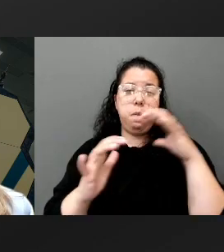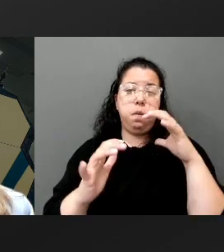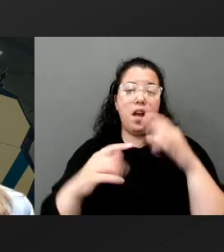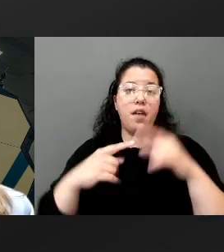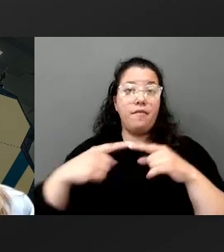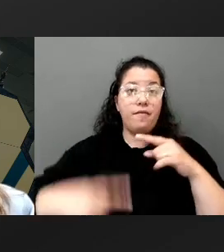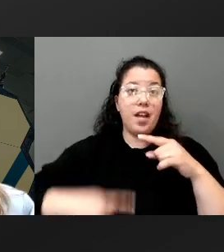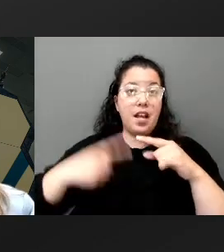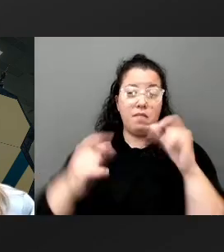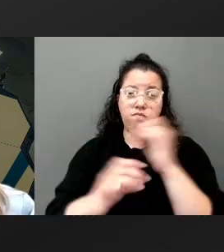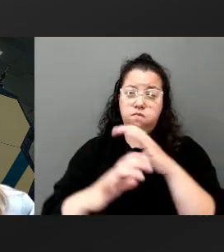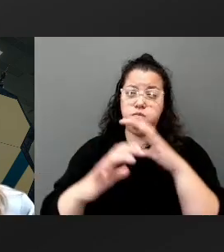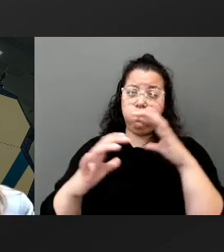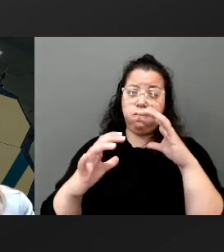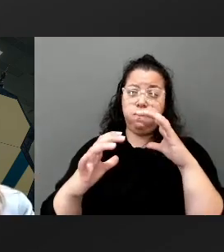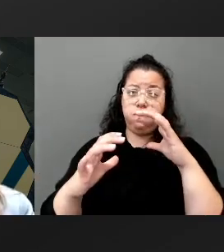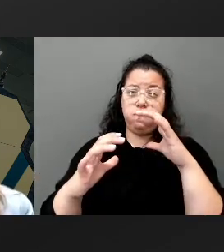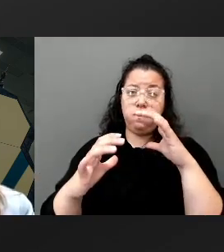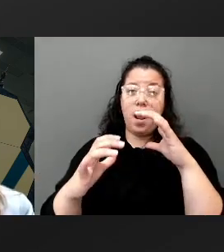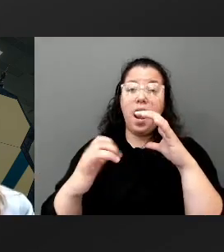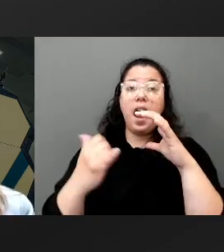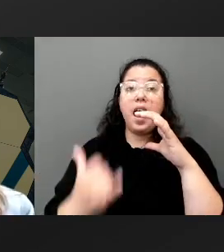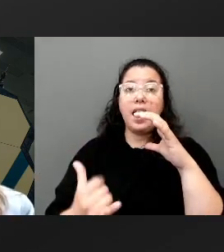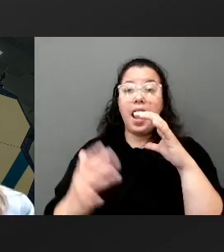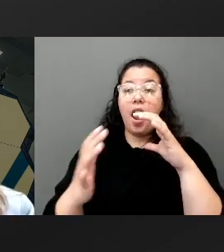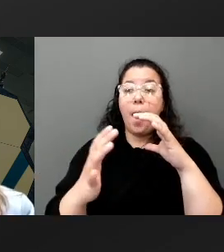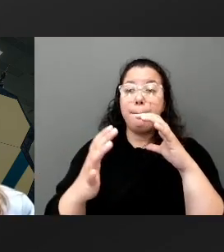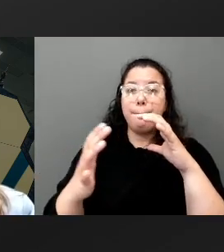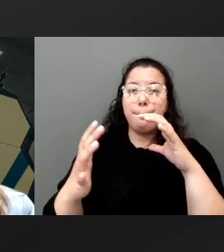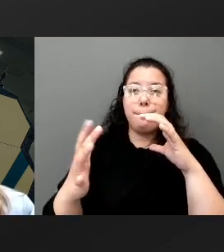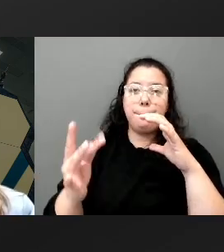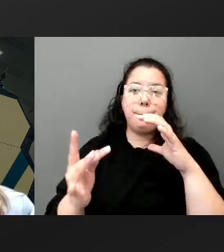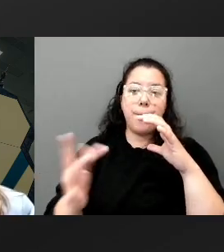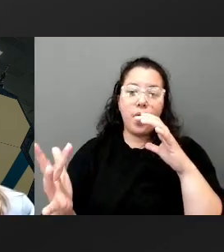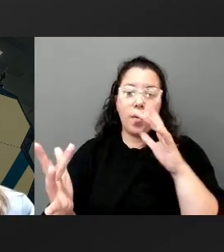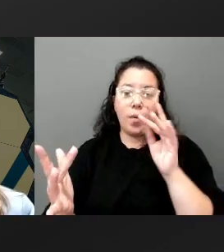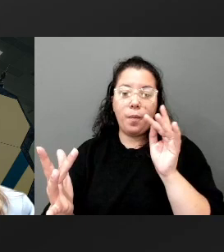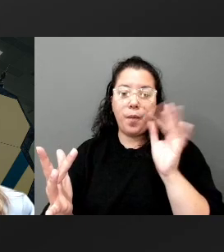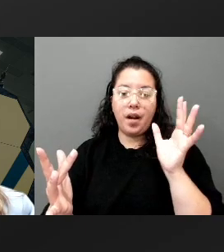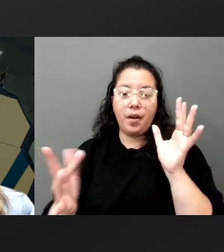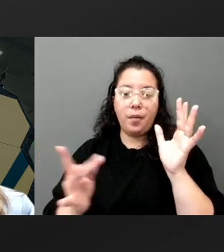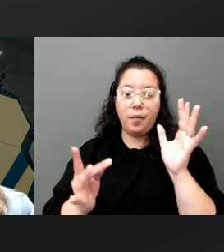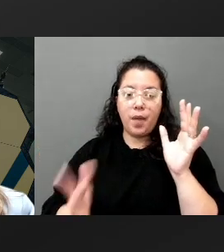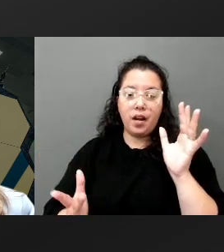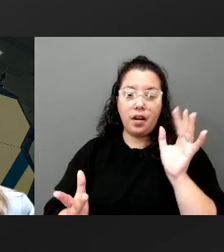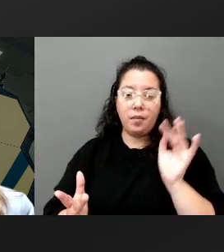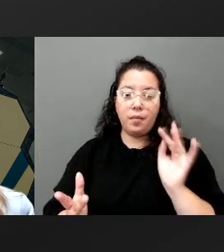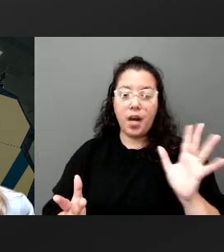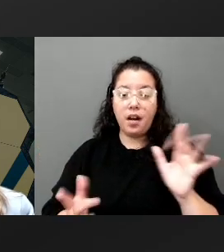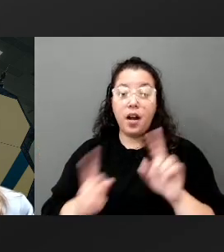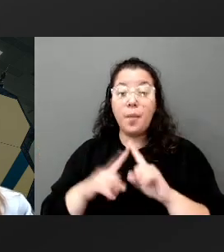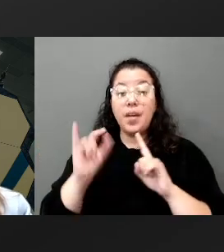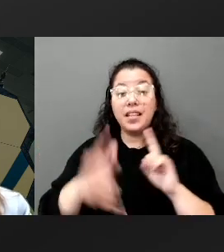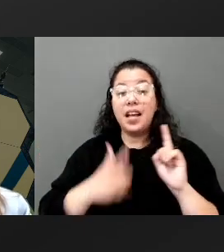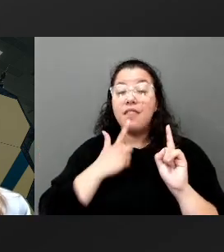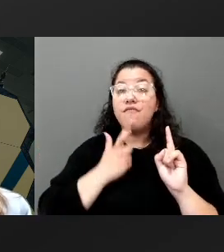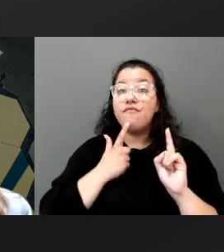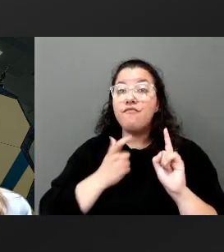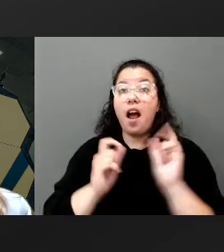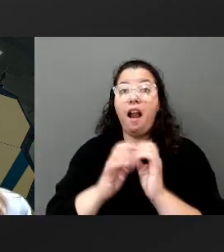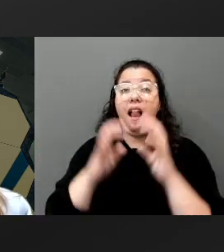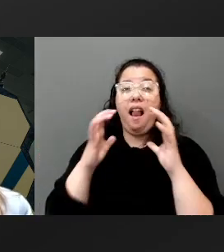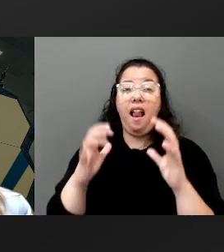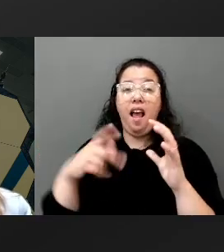starts losing all of this mass. But even in the phase just before this, that red giant phase, the star gets so massive,